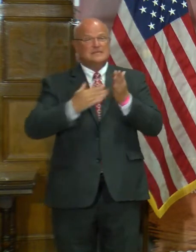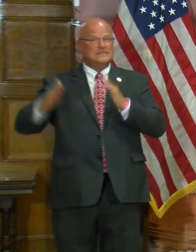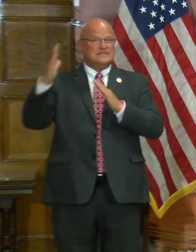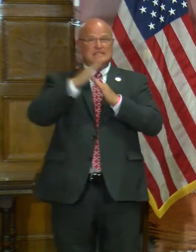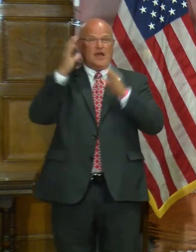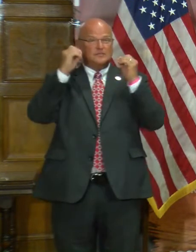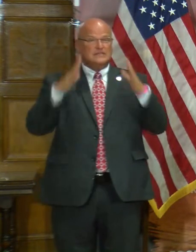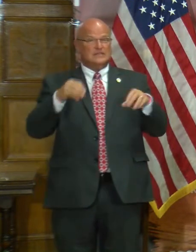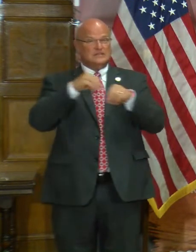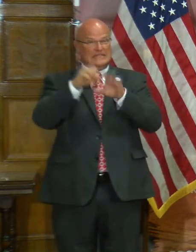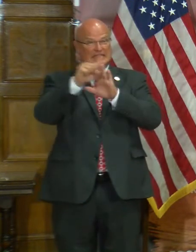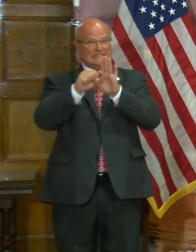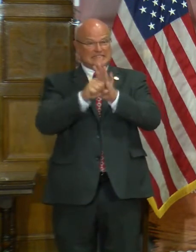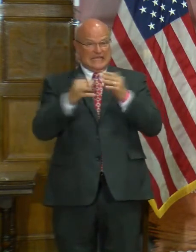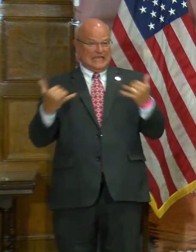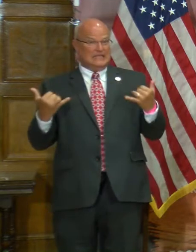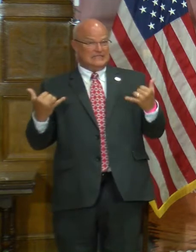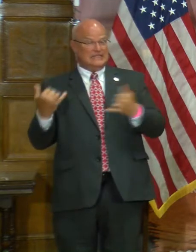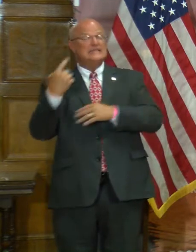in the state today.